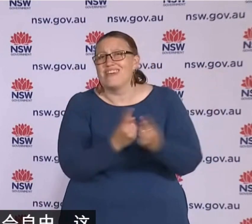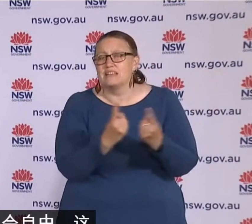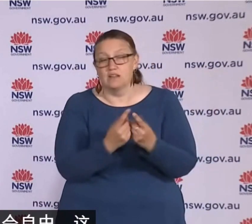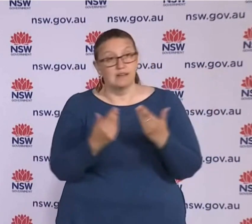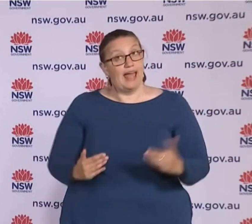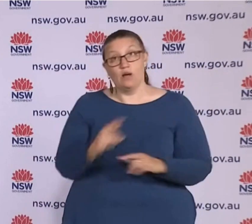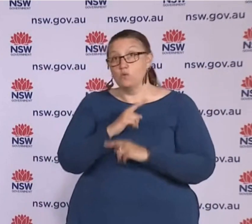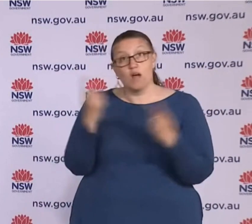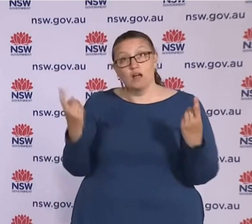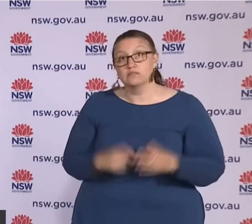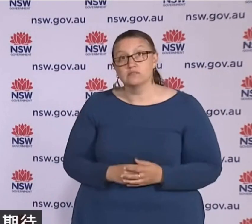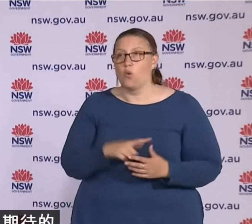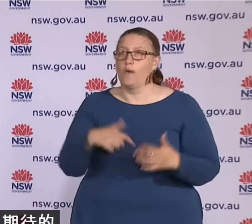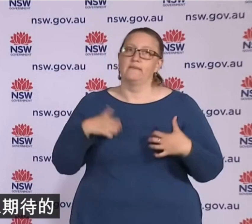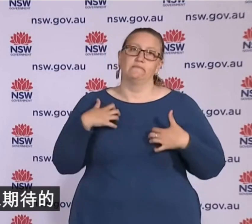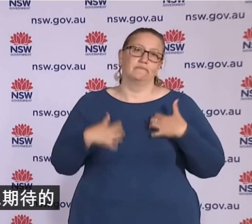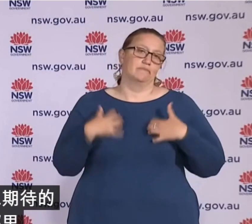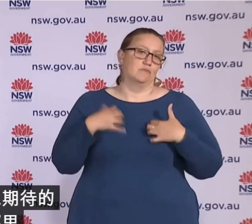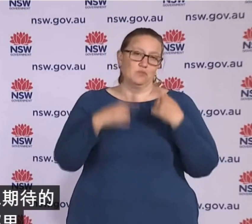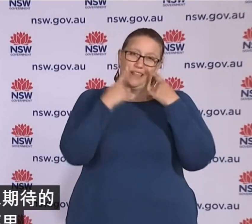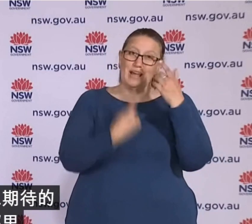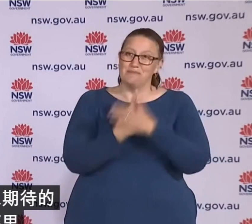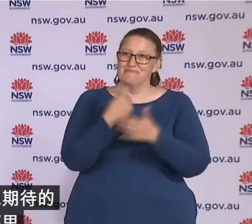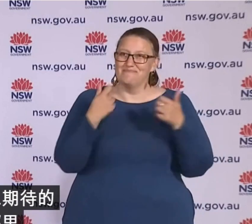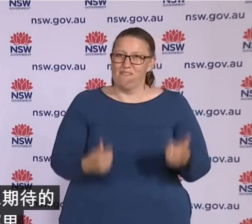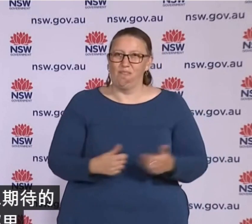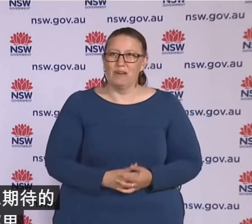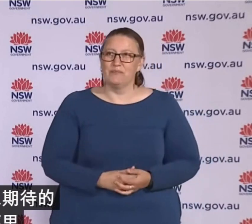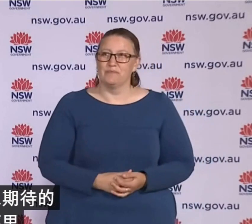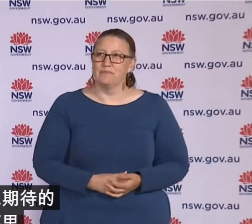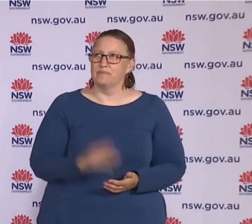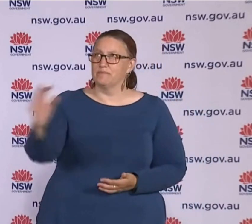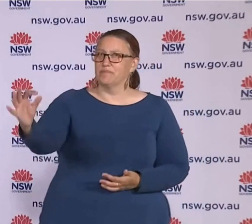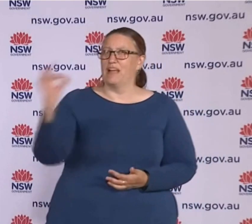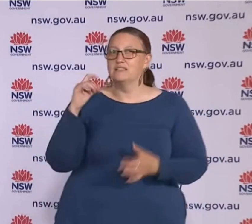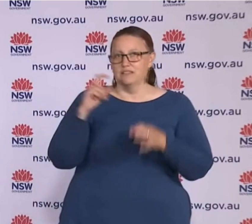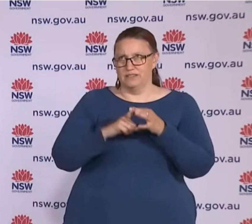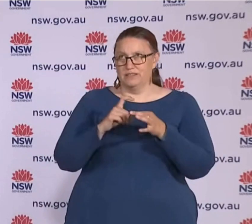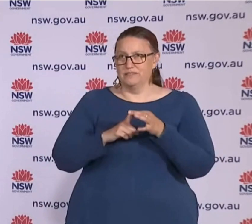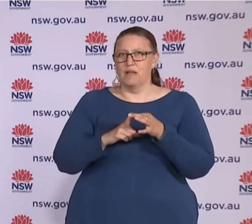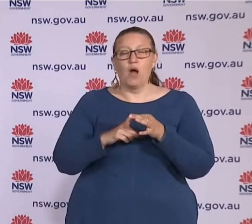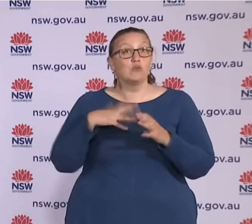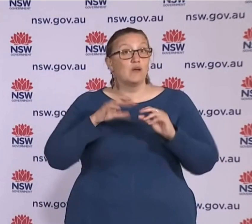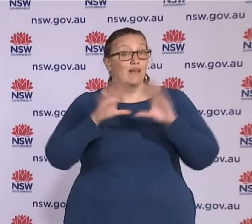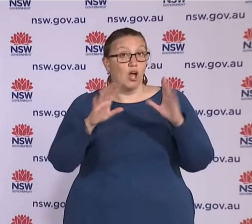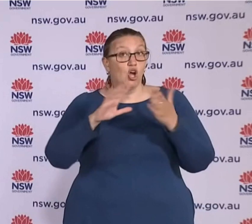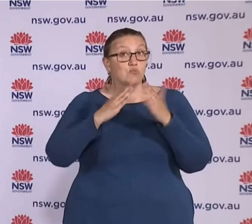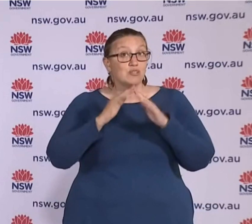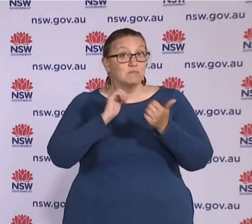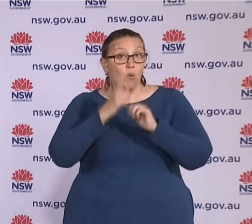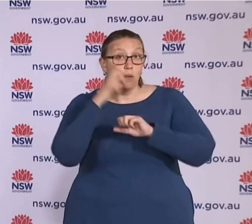that's something all of us can look forward to no matter where we live. Sorry, can you clarify your answer, Alex, before community sports will